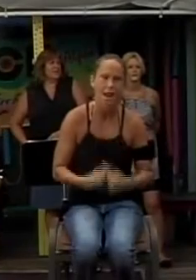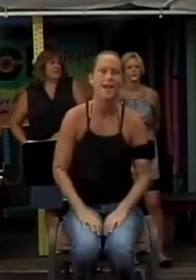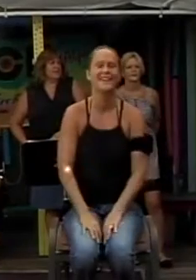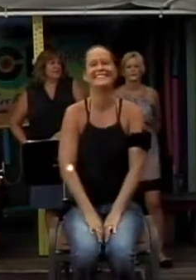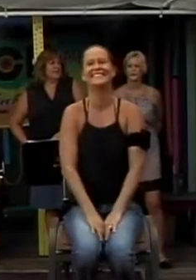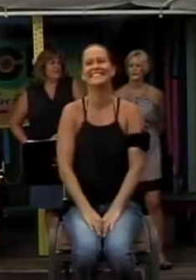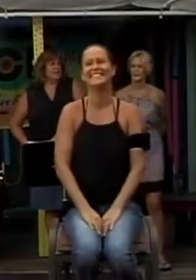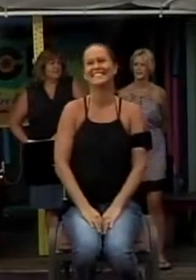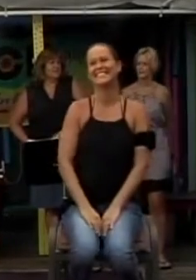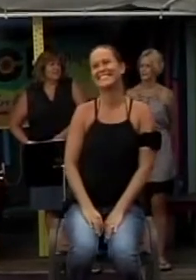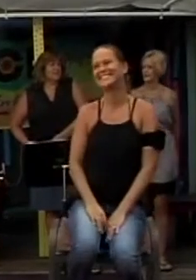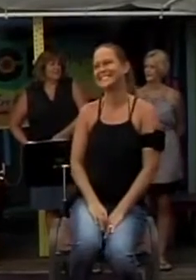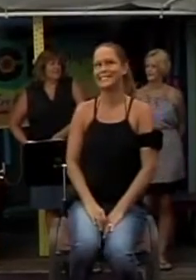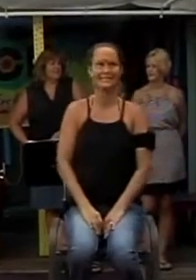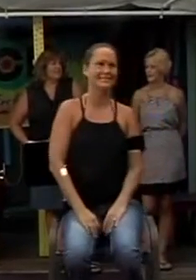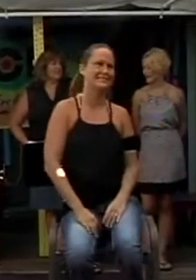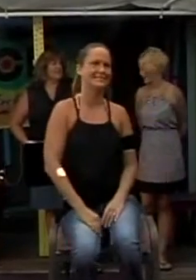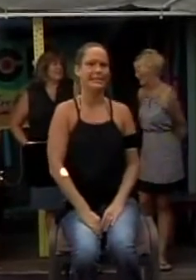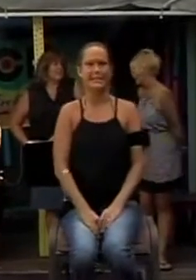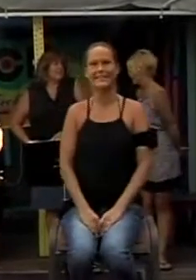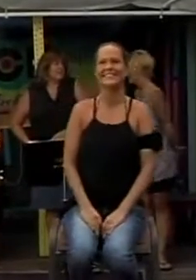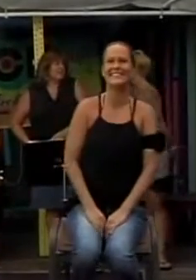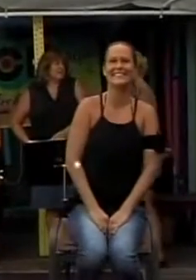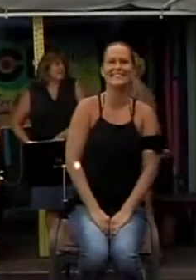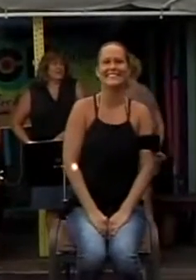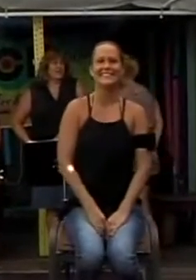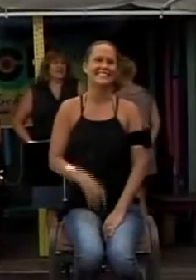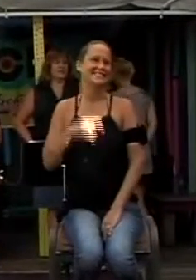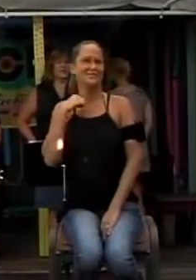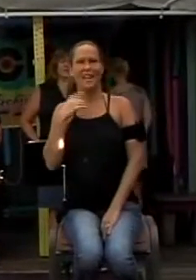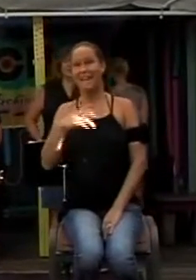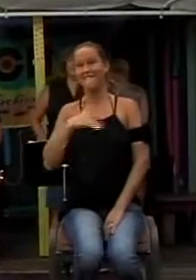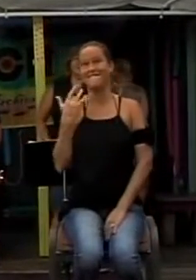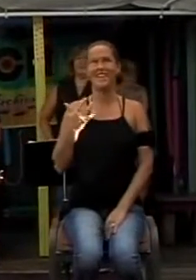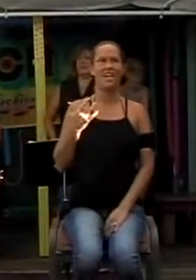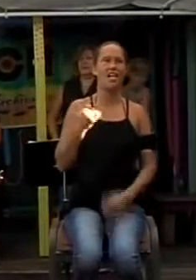Yeah. I don't know what it means, but I feel it.